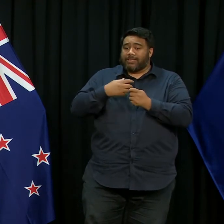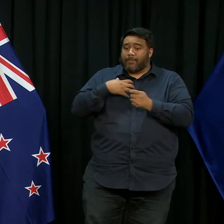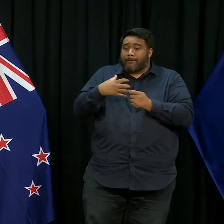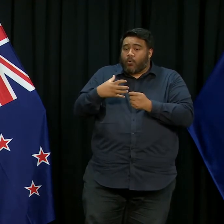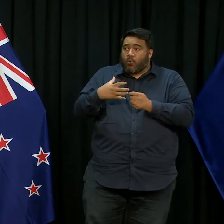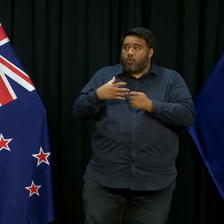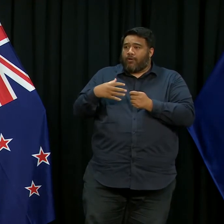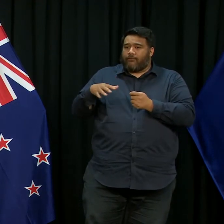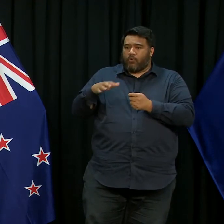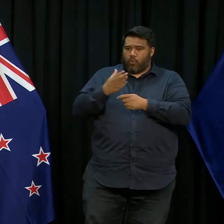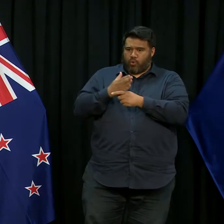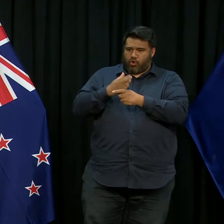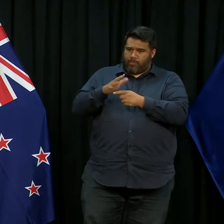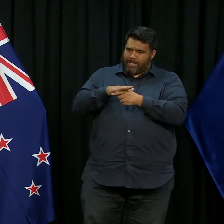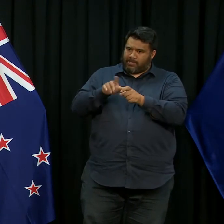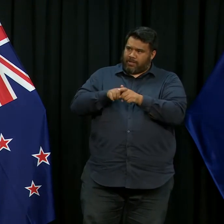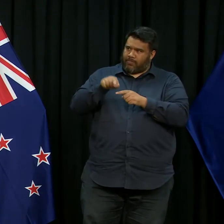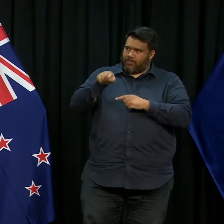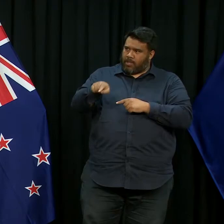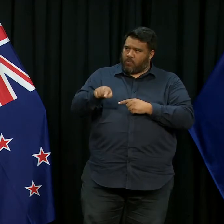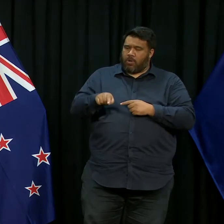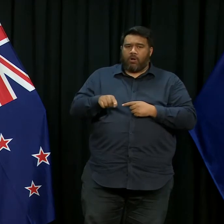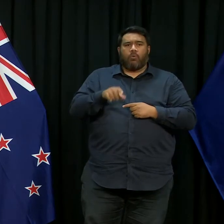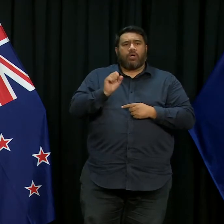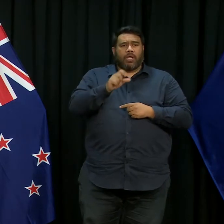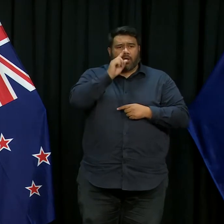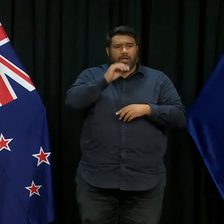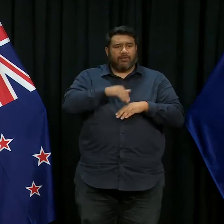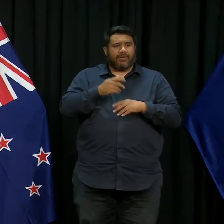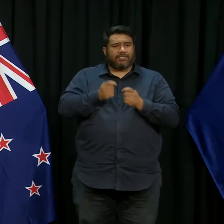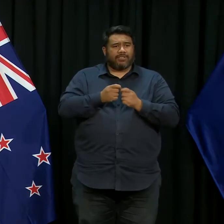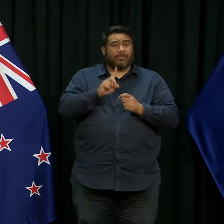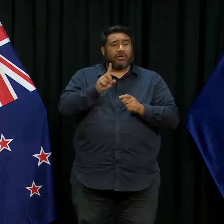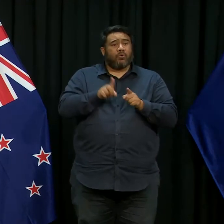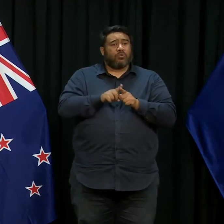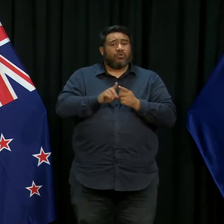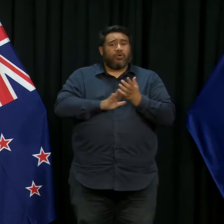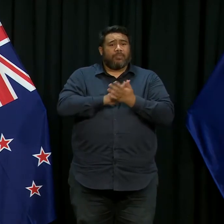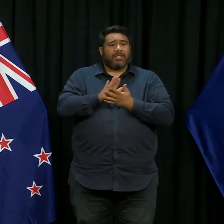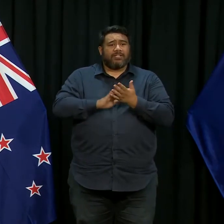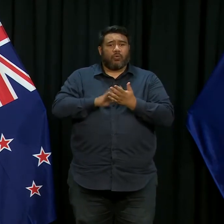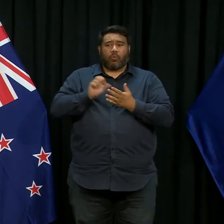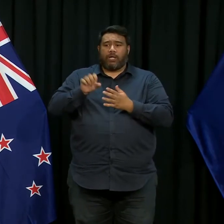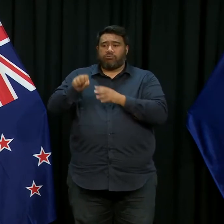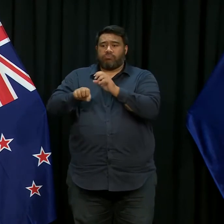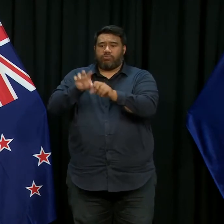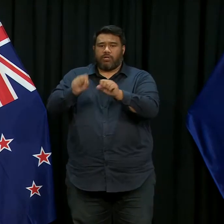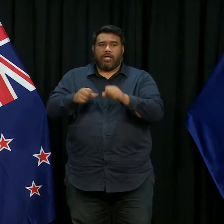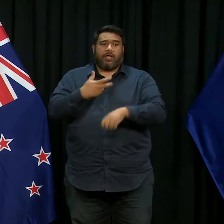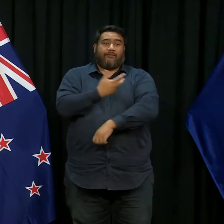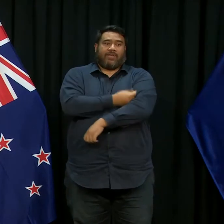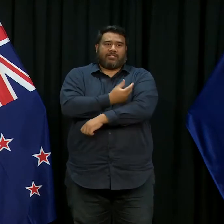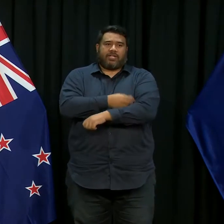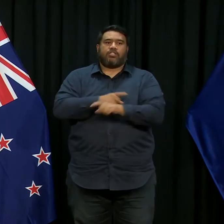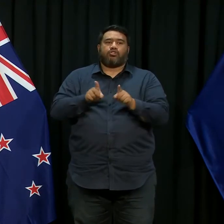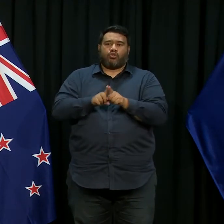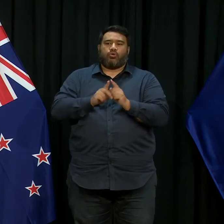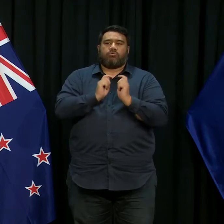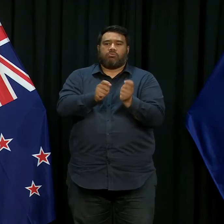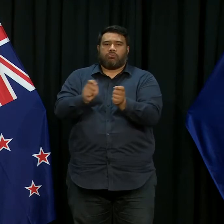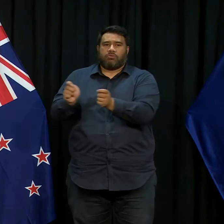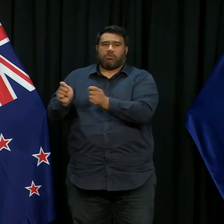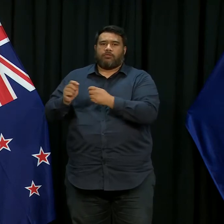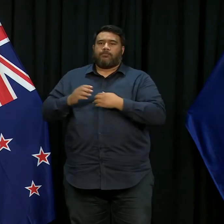So it would be, the order would cover testing, but actually it would also mean we were picking up those groups for vaccinations as well. Compared to any other alert level